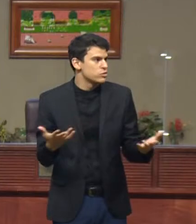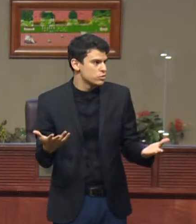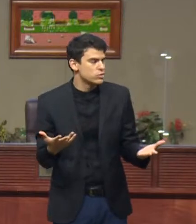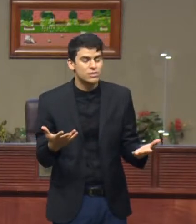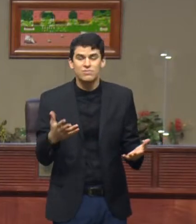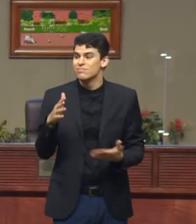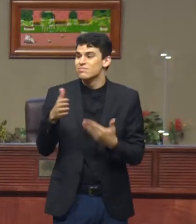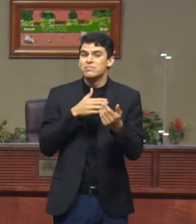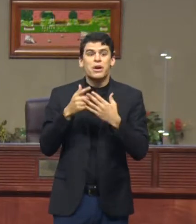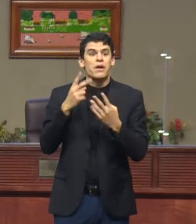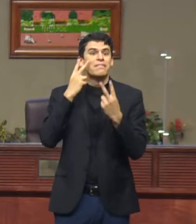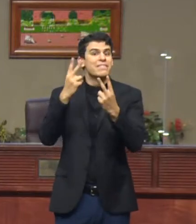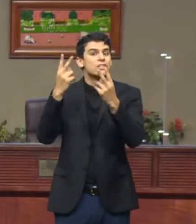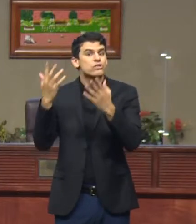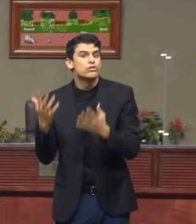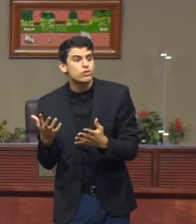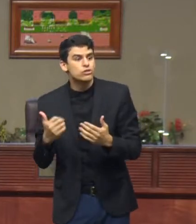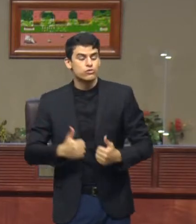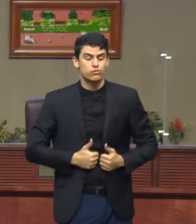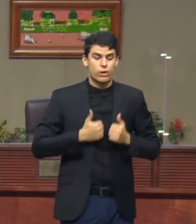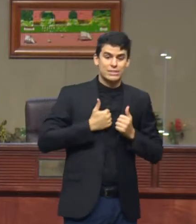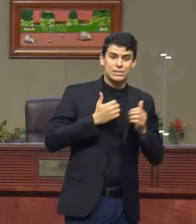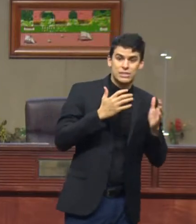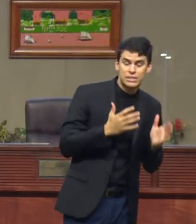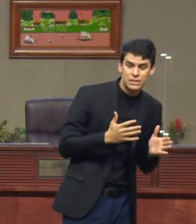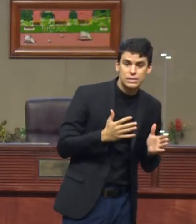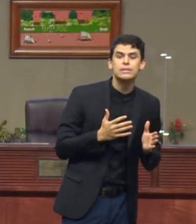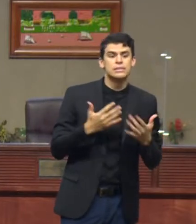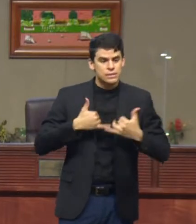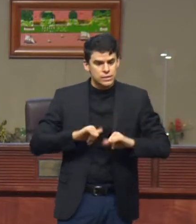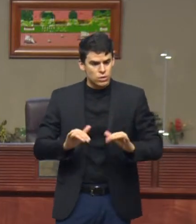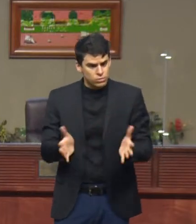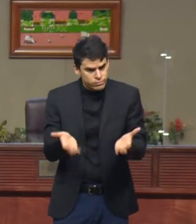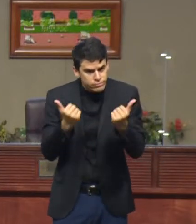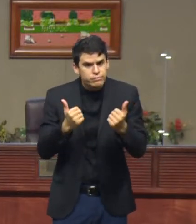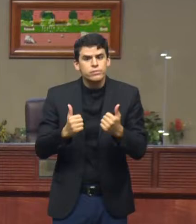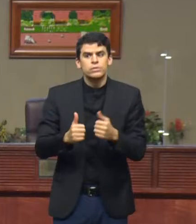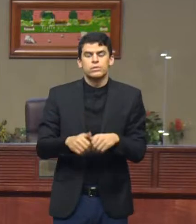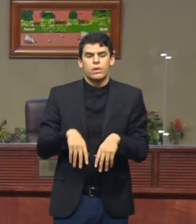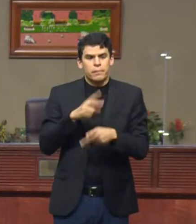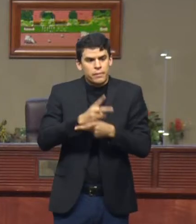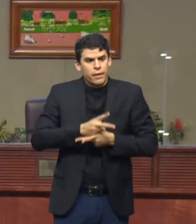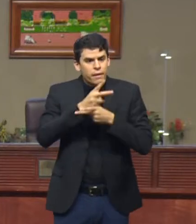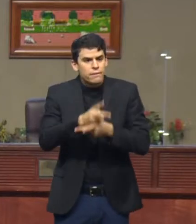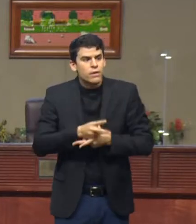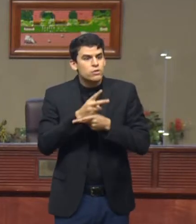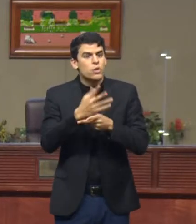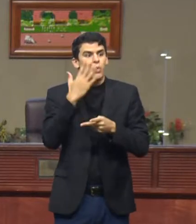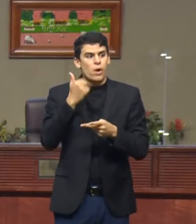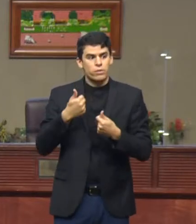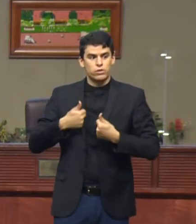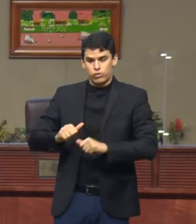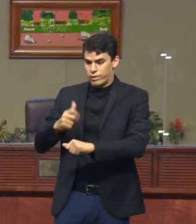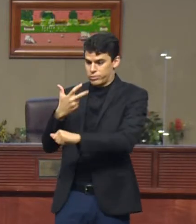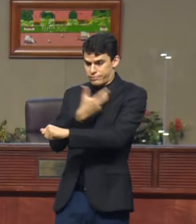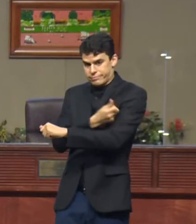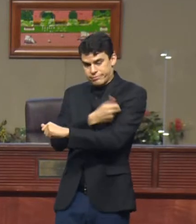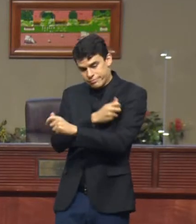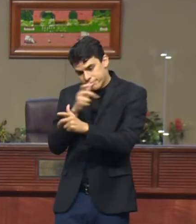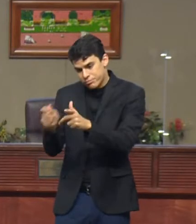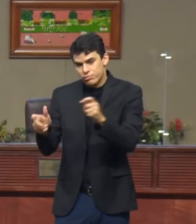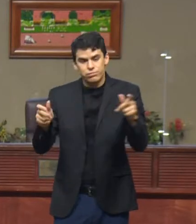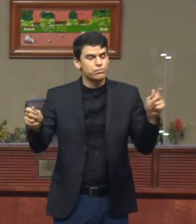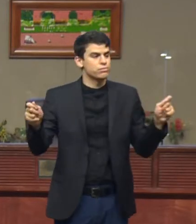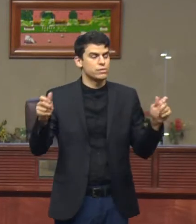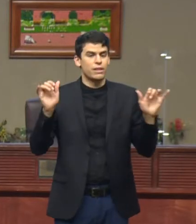so for visitors and residents, we still urge the pandemic precautions while we try to build this immunity in our community as well as across the